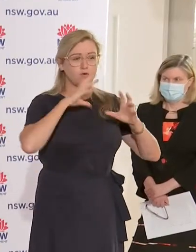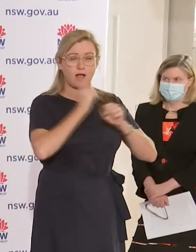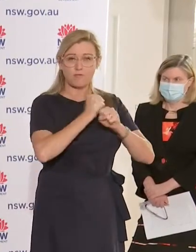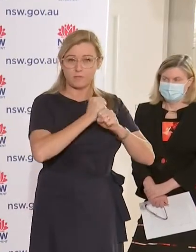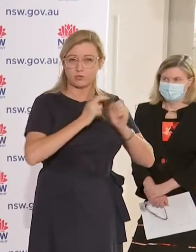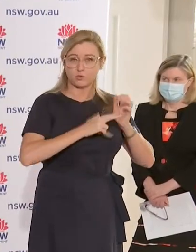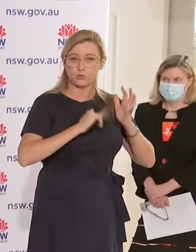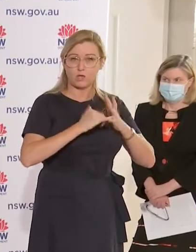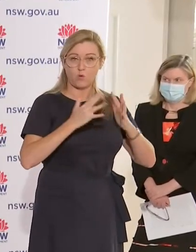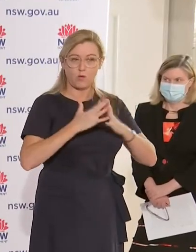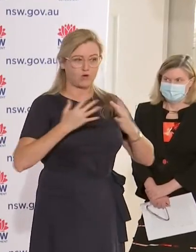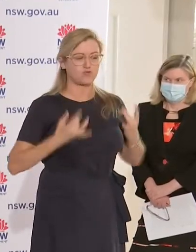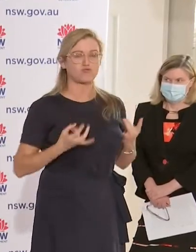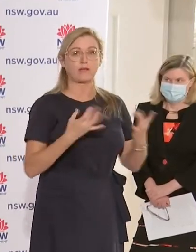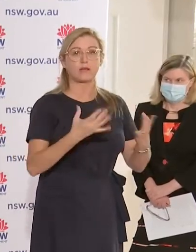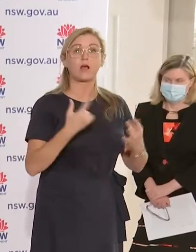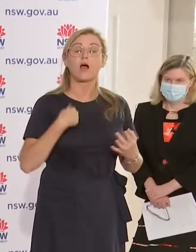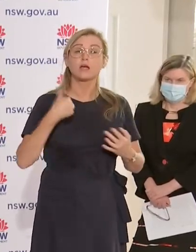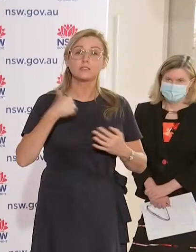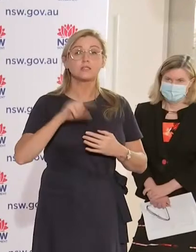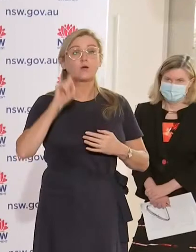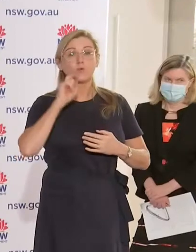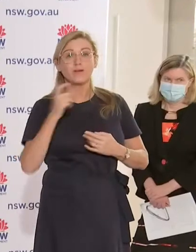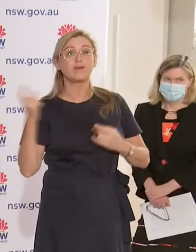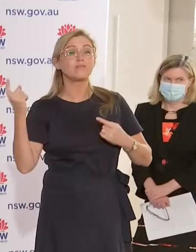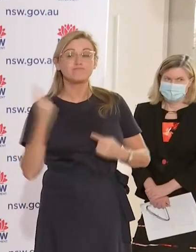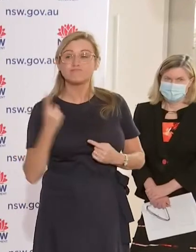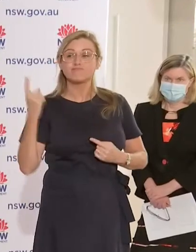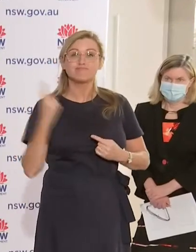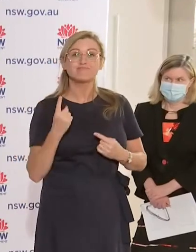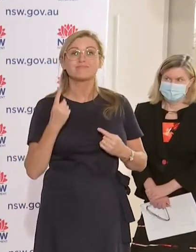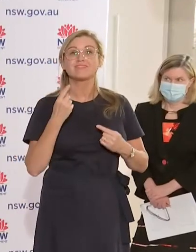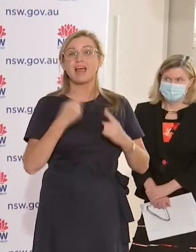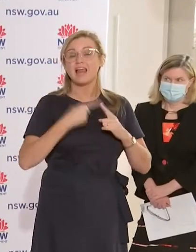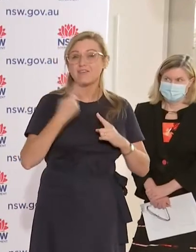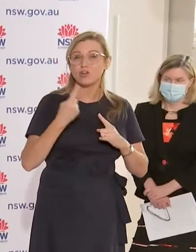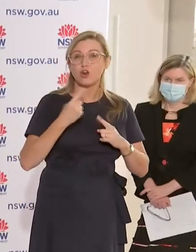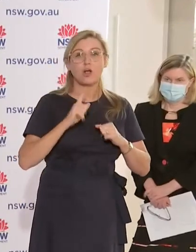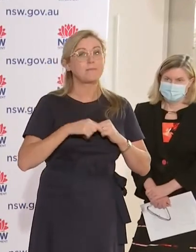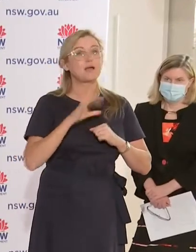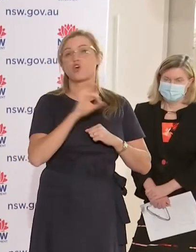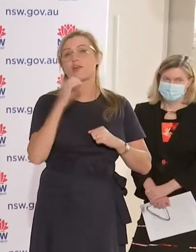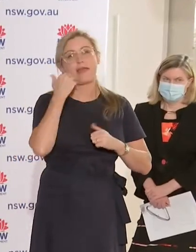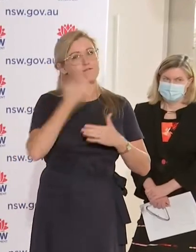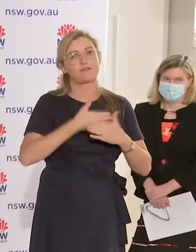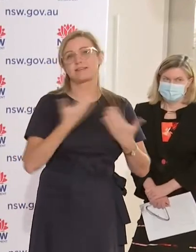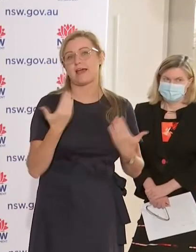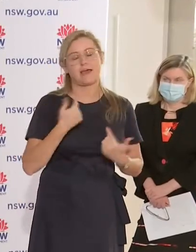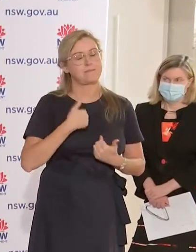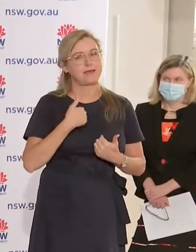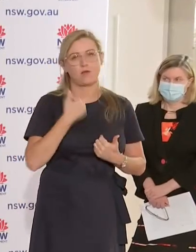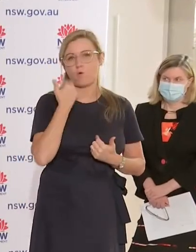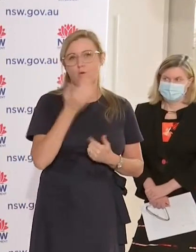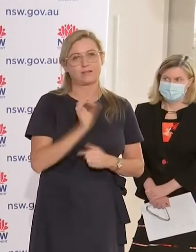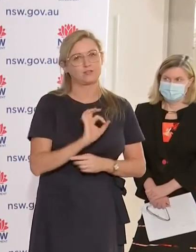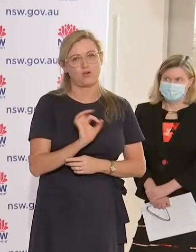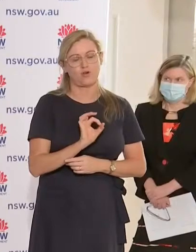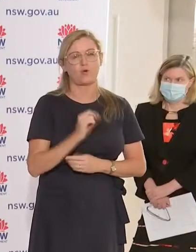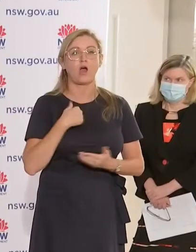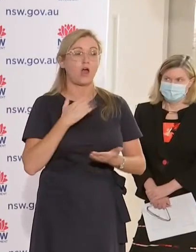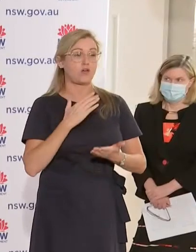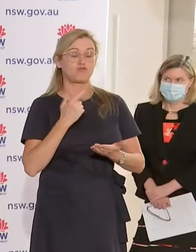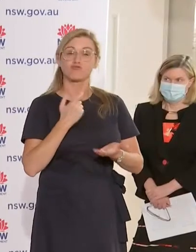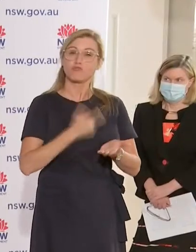us. And I'll still be a regular feature at 11 a.m, but not every day. And I was very upfront about that. And I'd rather be upfront and tell